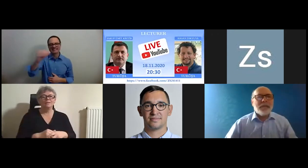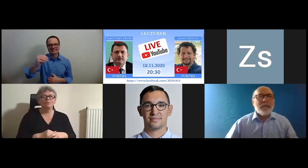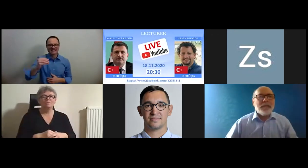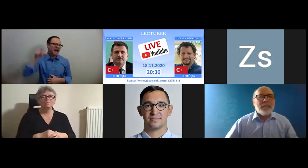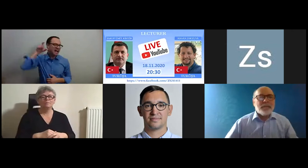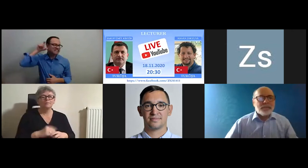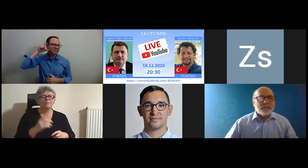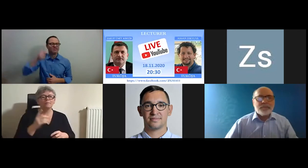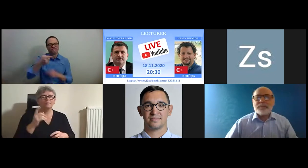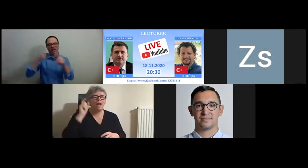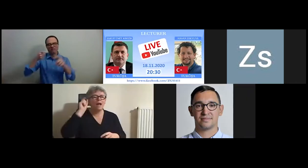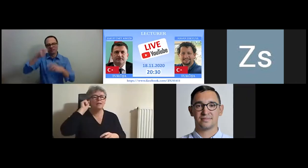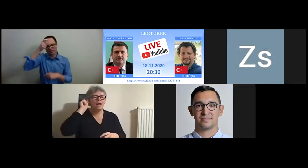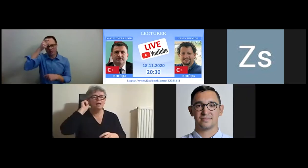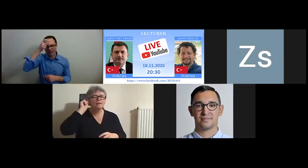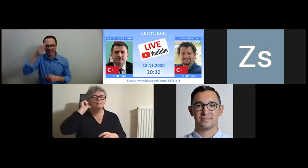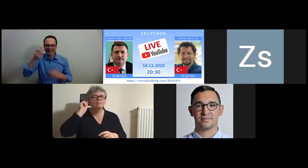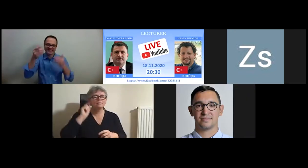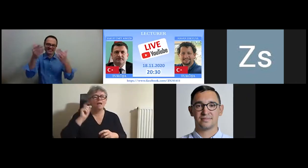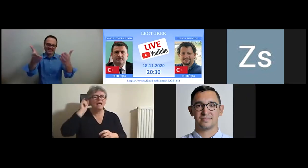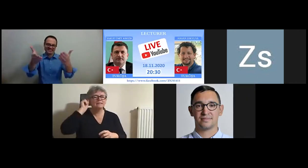presenter, please.